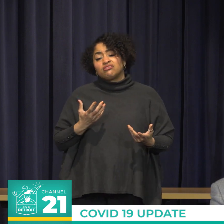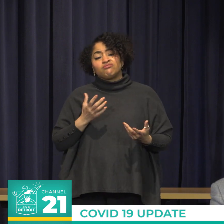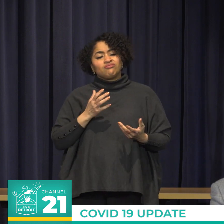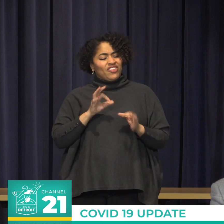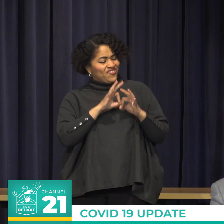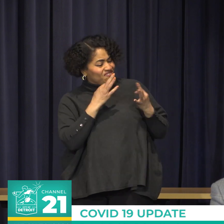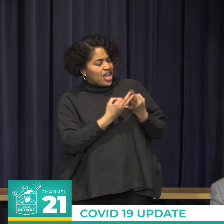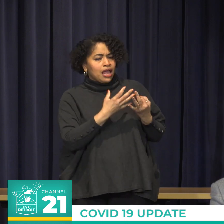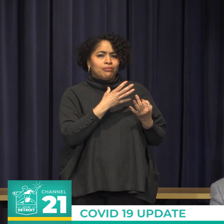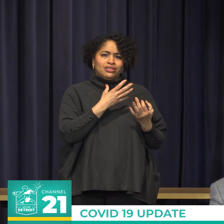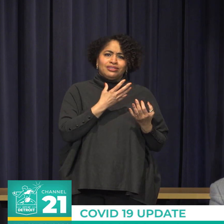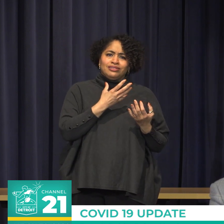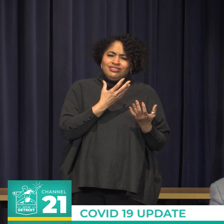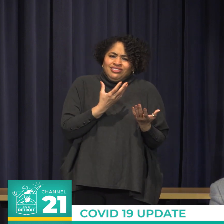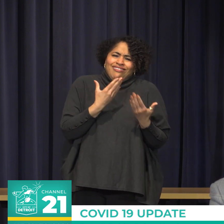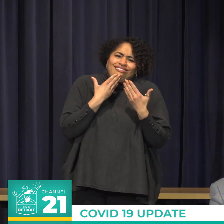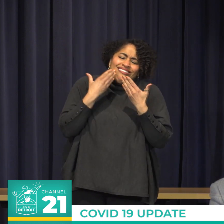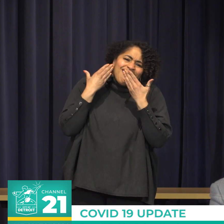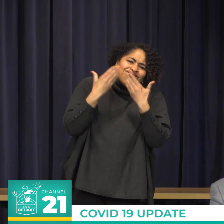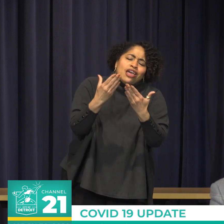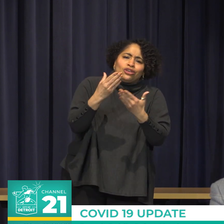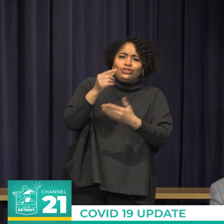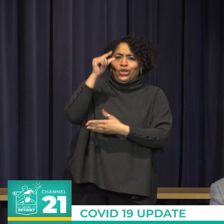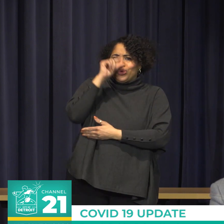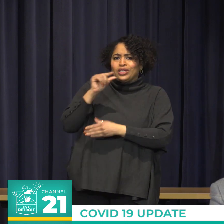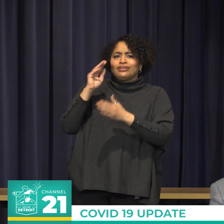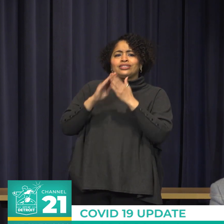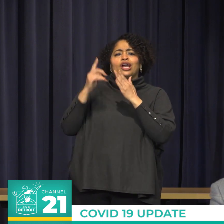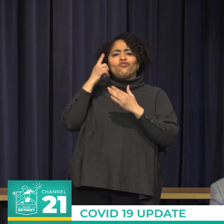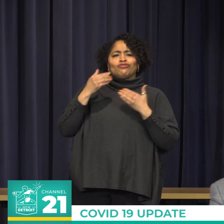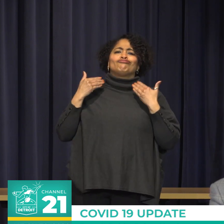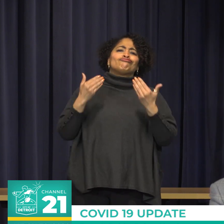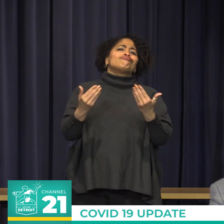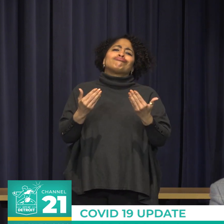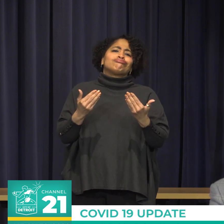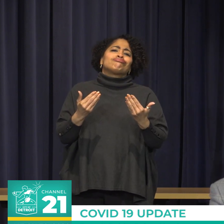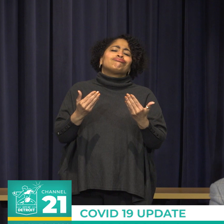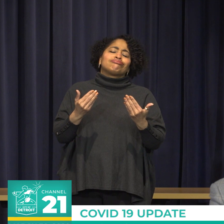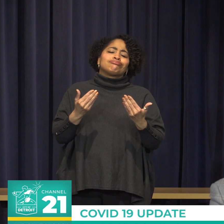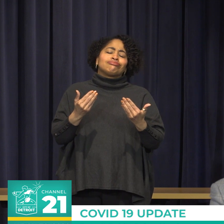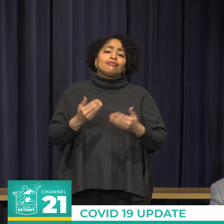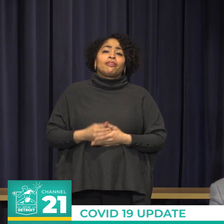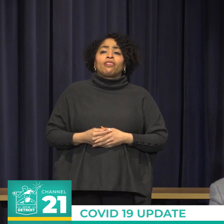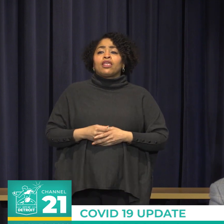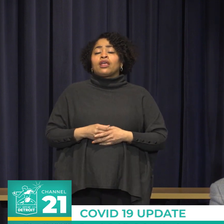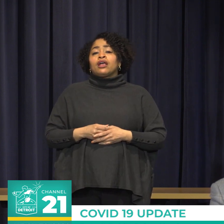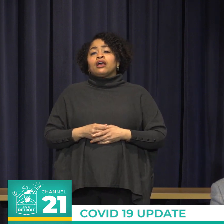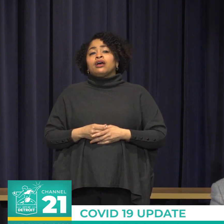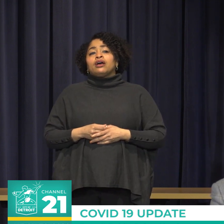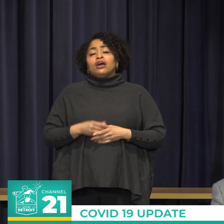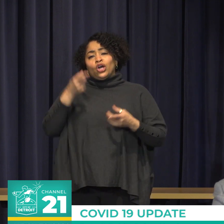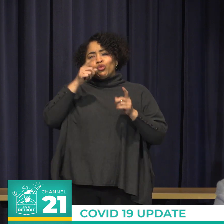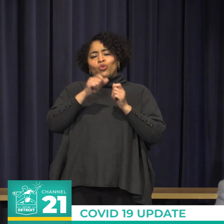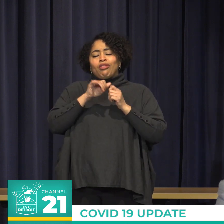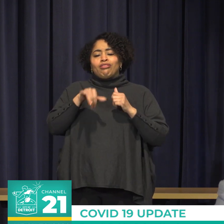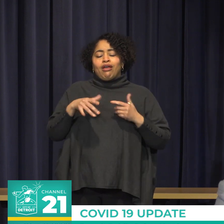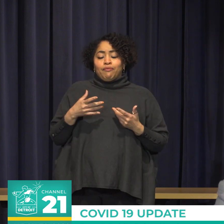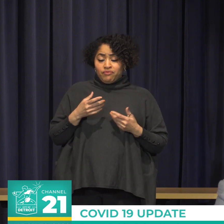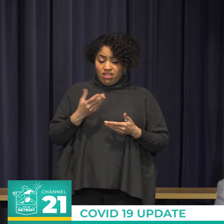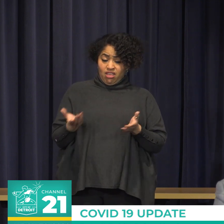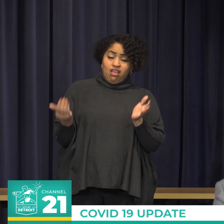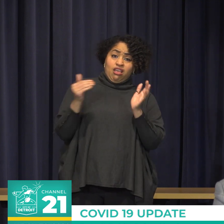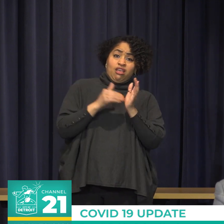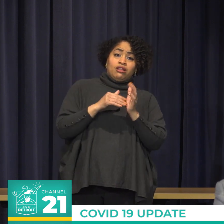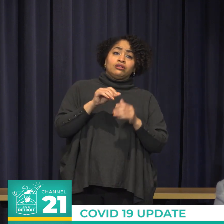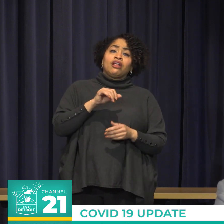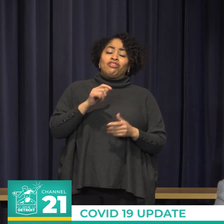their families. So thank you to Greektown for stepping up. And then maybe the